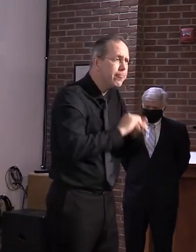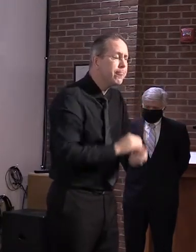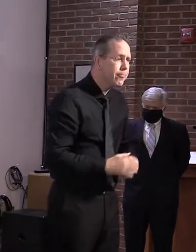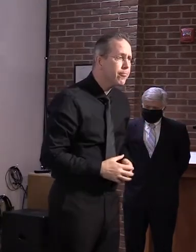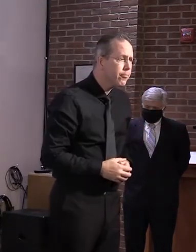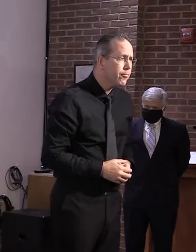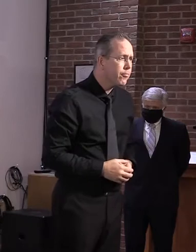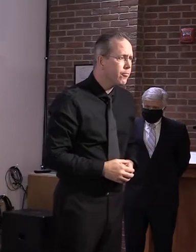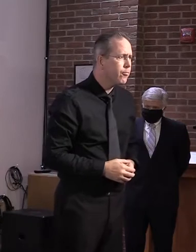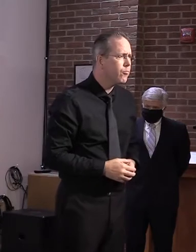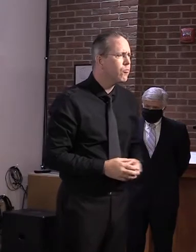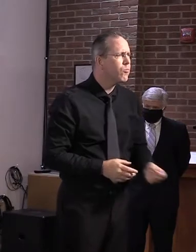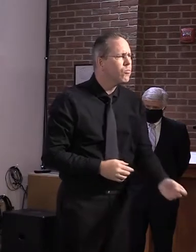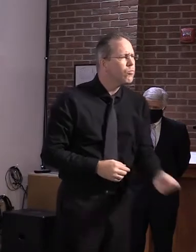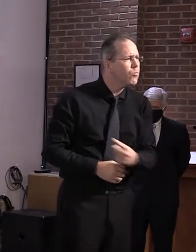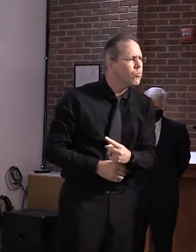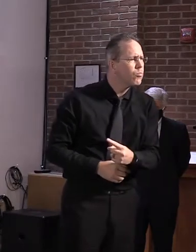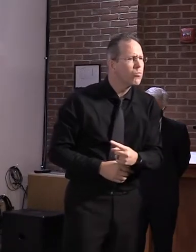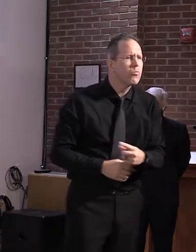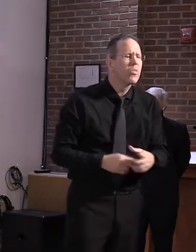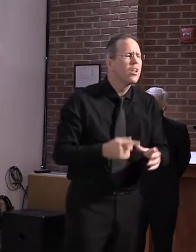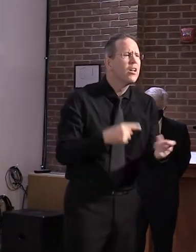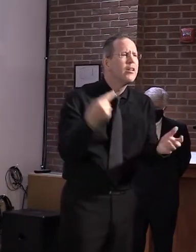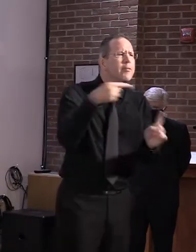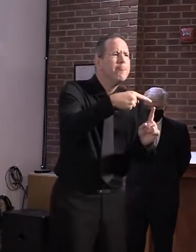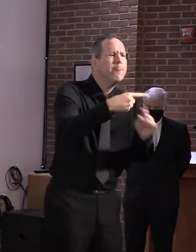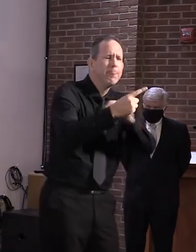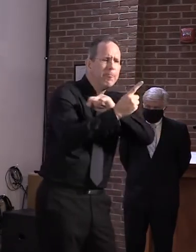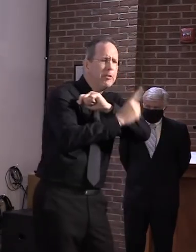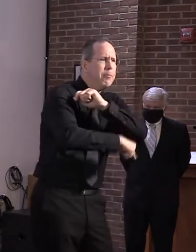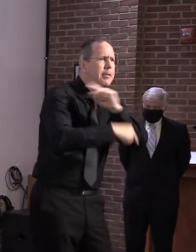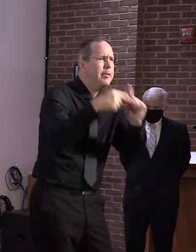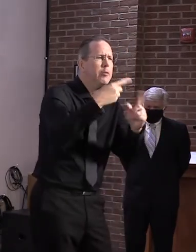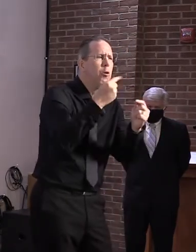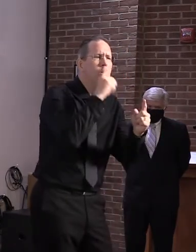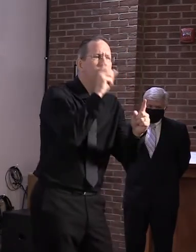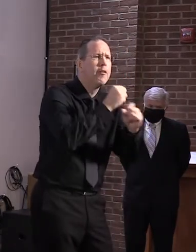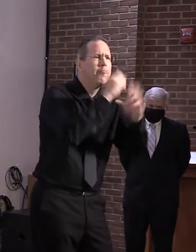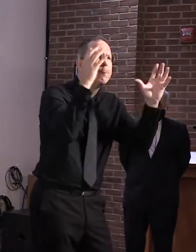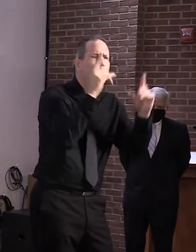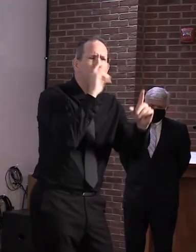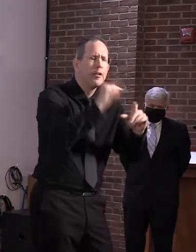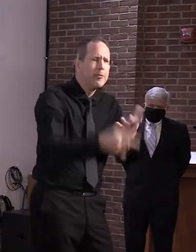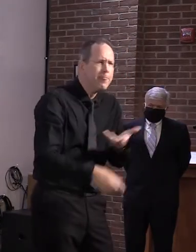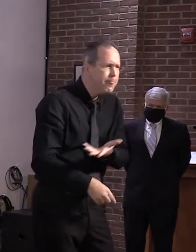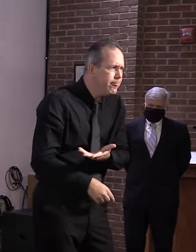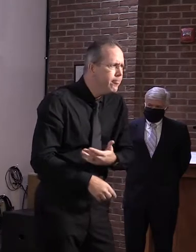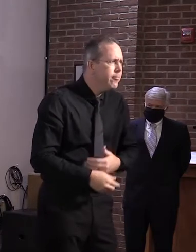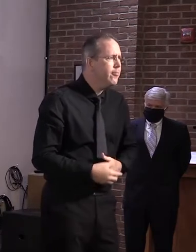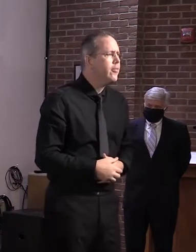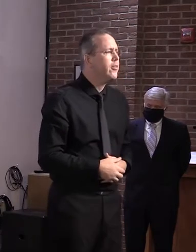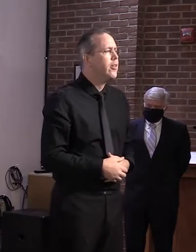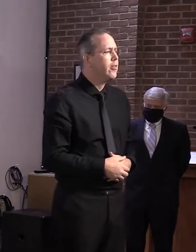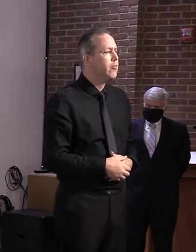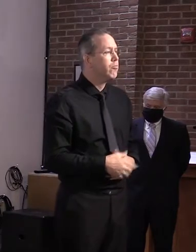discipline might they face? Well, up to including termination for employees and up to including dismissal for students.